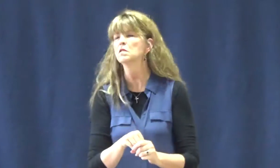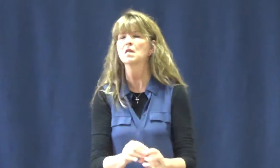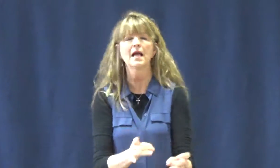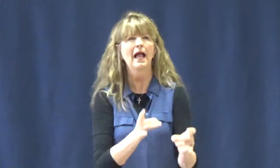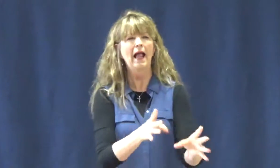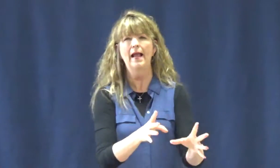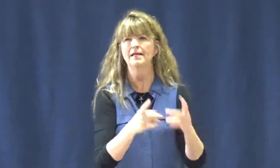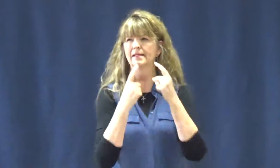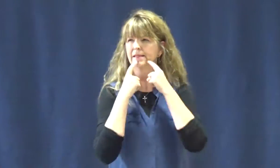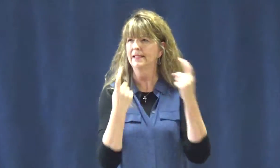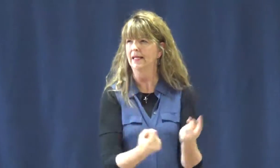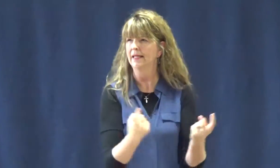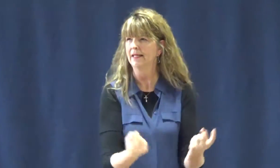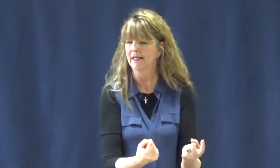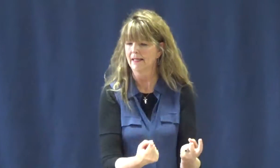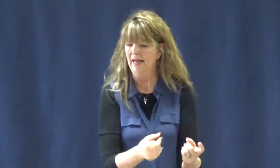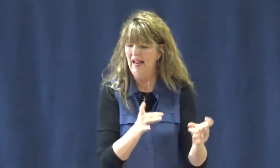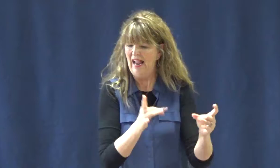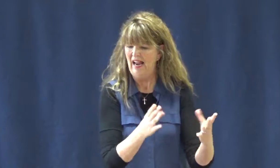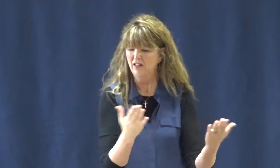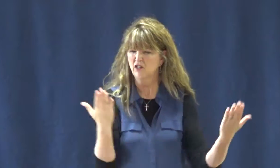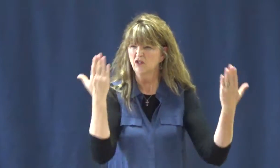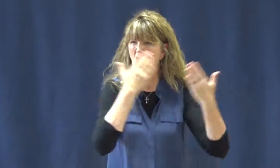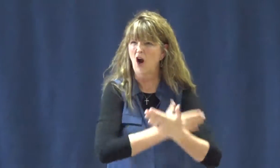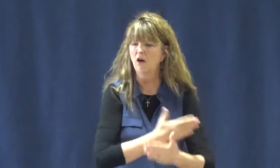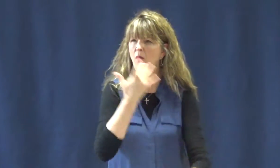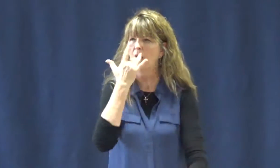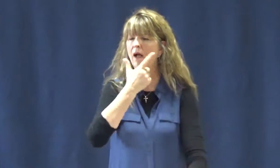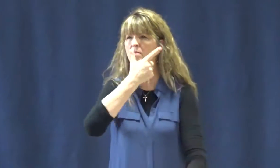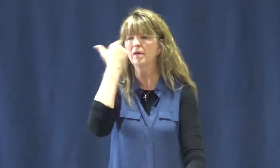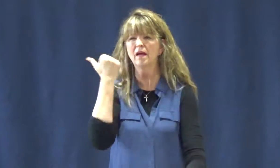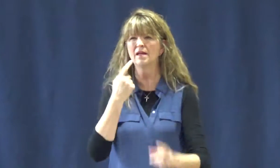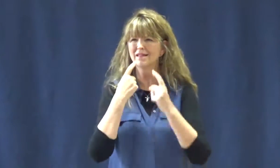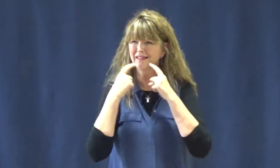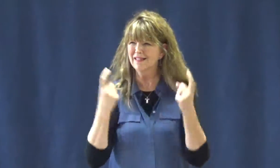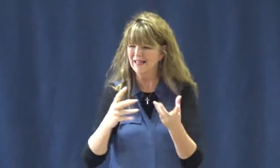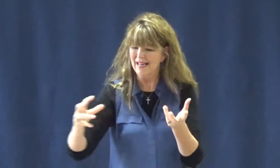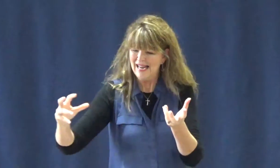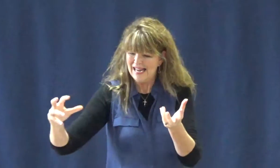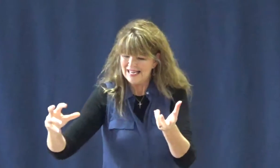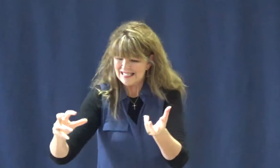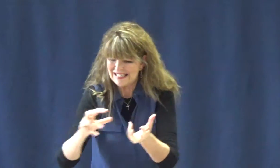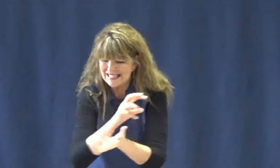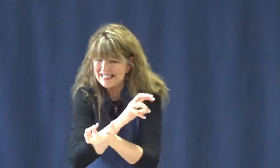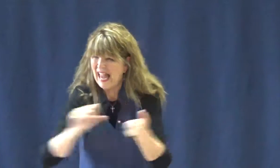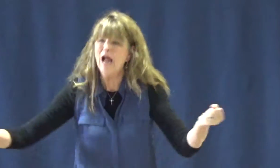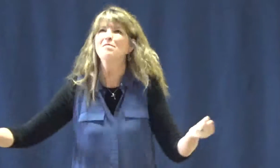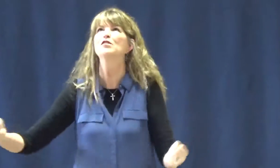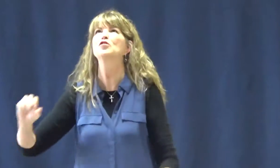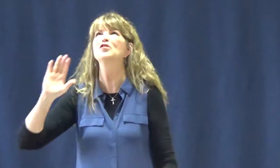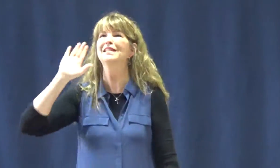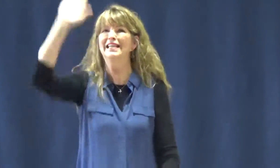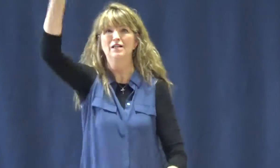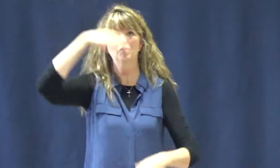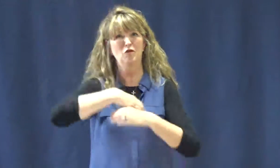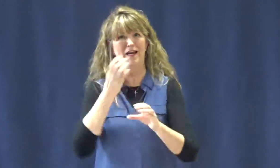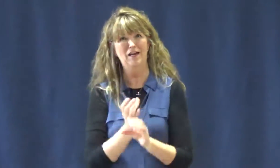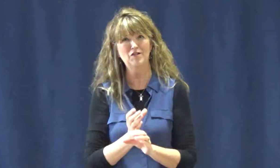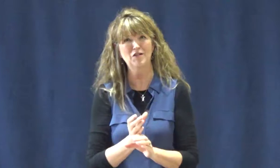compassionate servants included his hatred for sin and the damage sin had done to